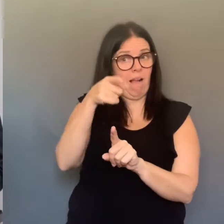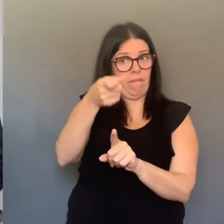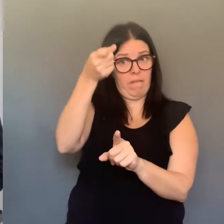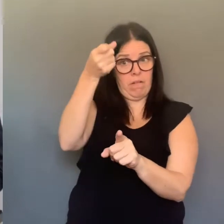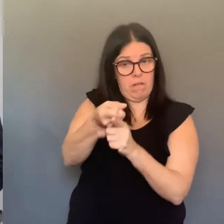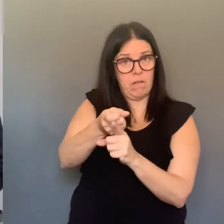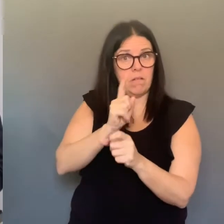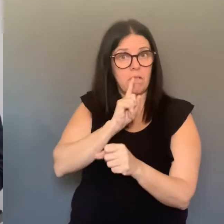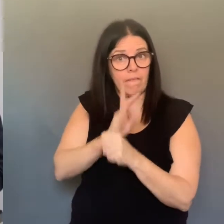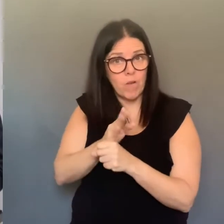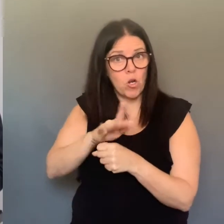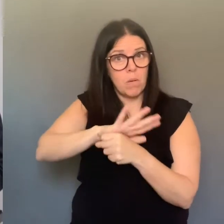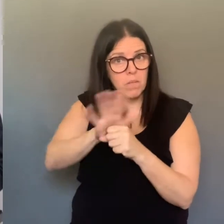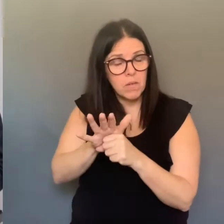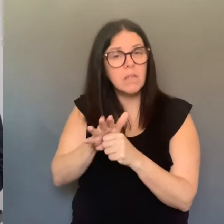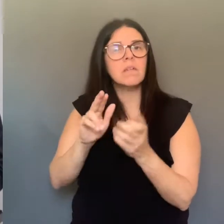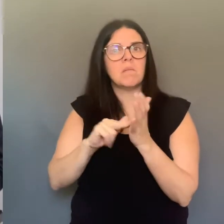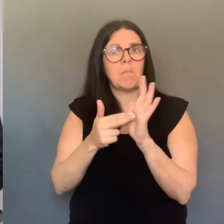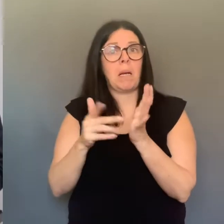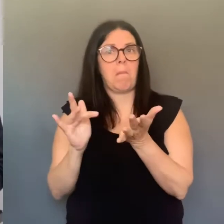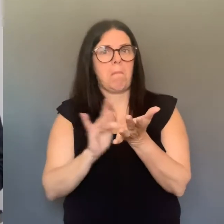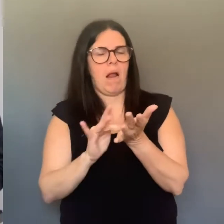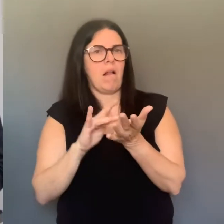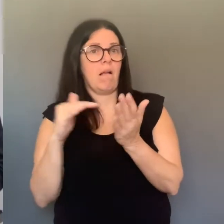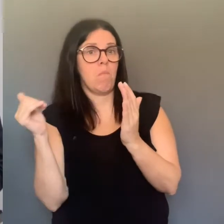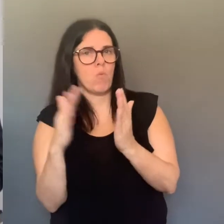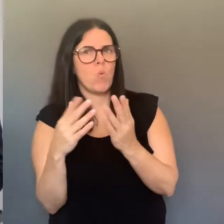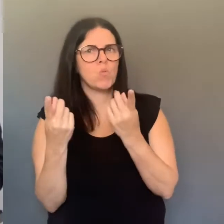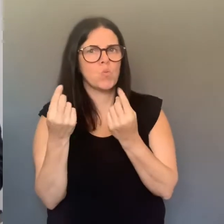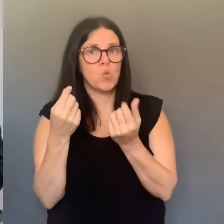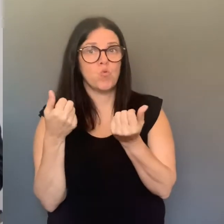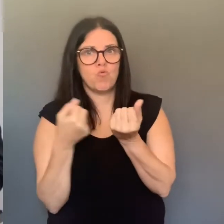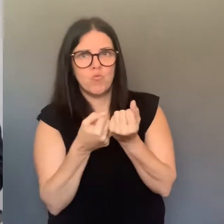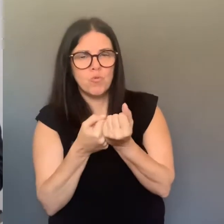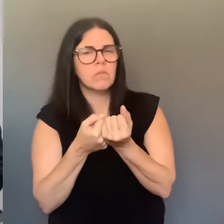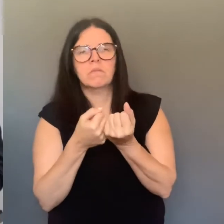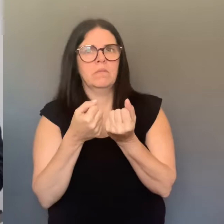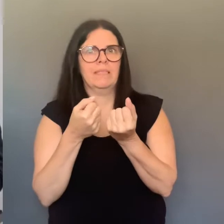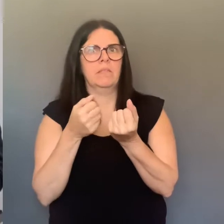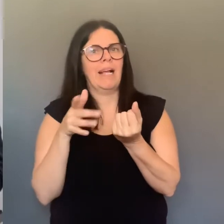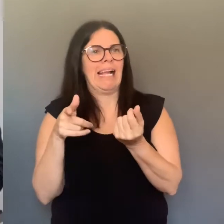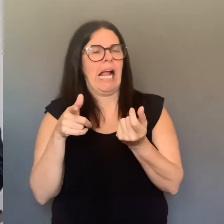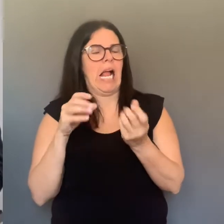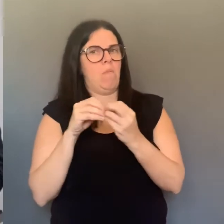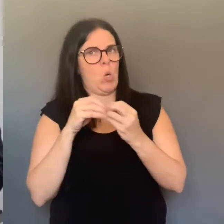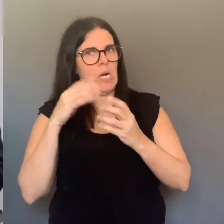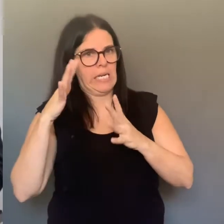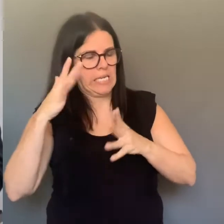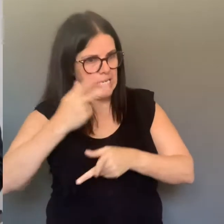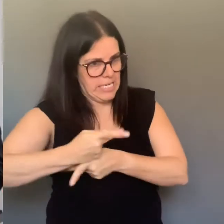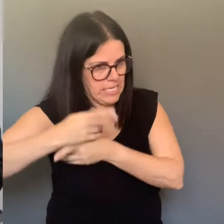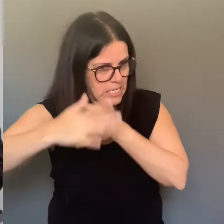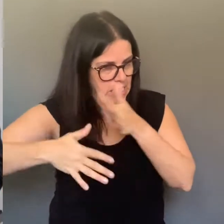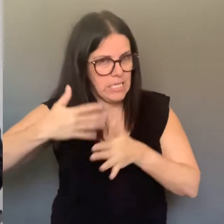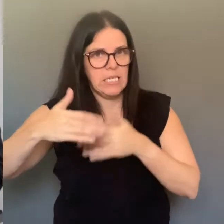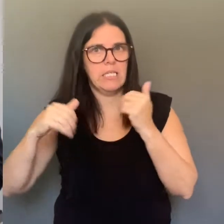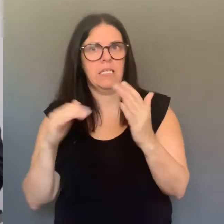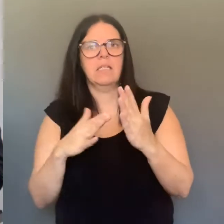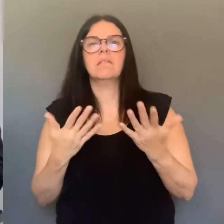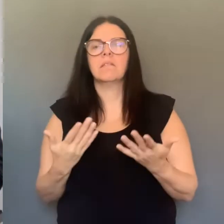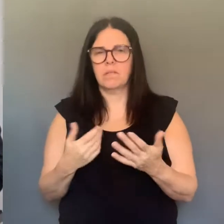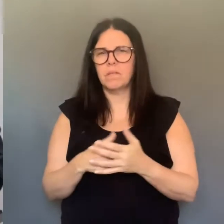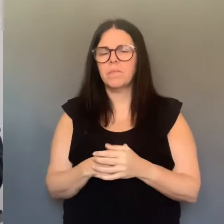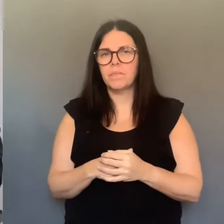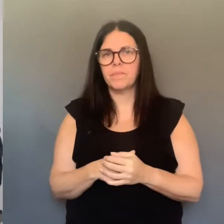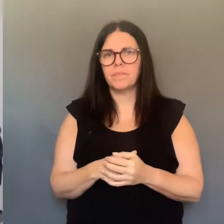the quick test for those who are really sick, and having a diagnosis could make a difference in terms of the clinical management of